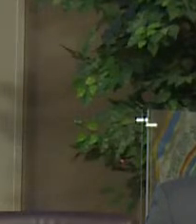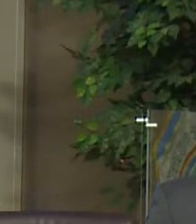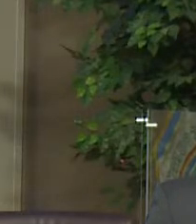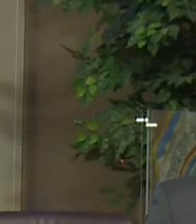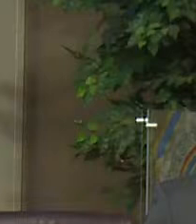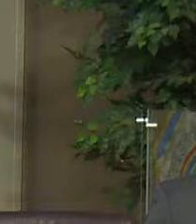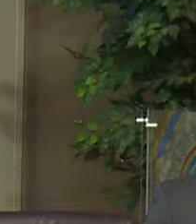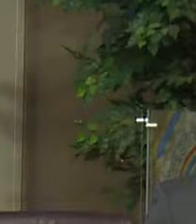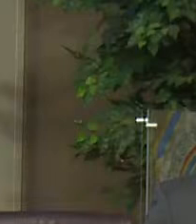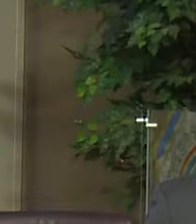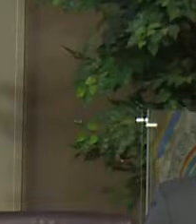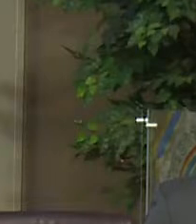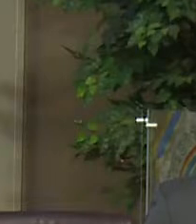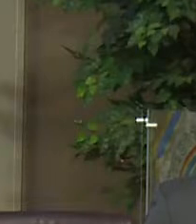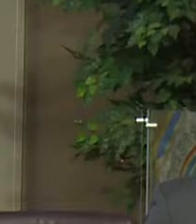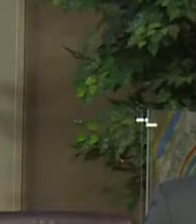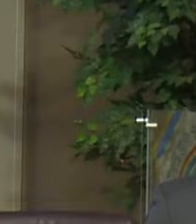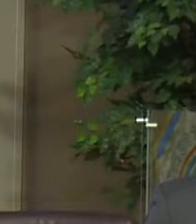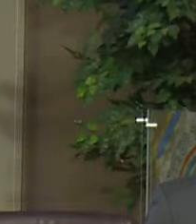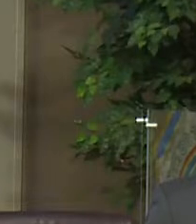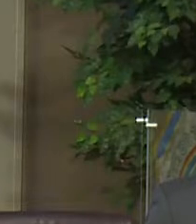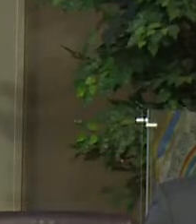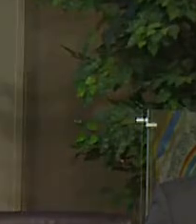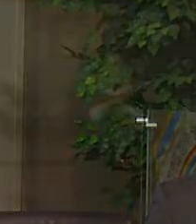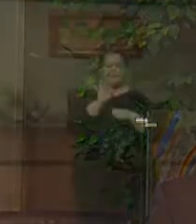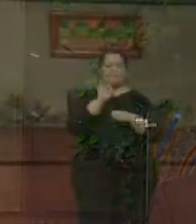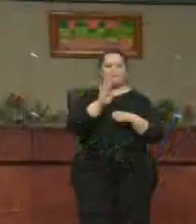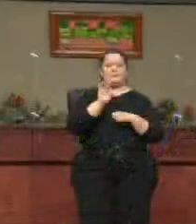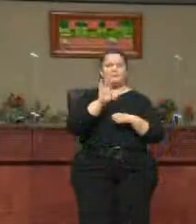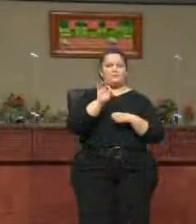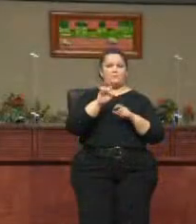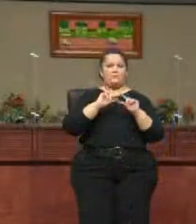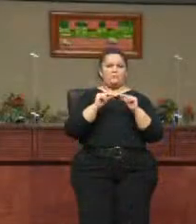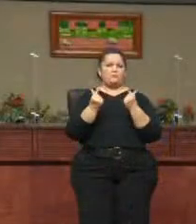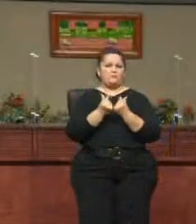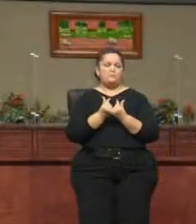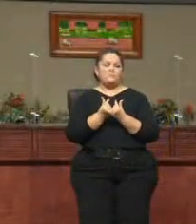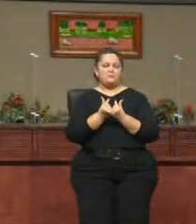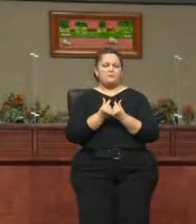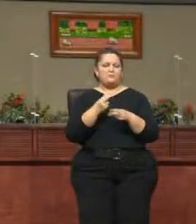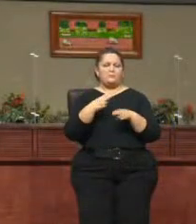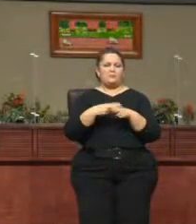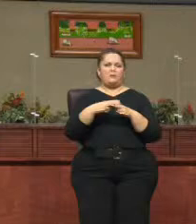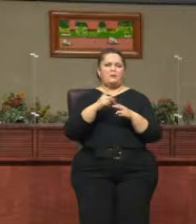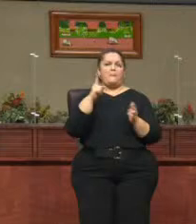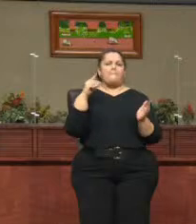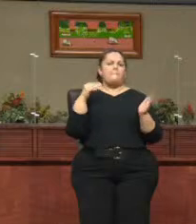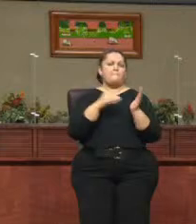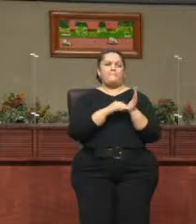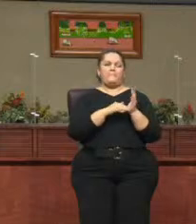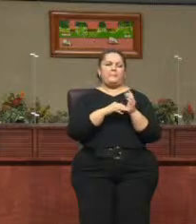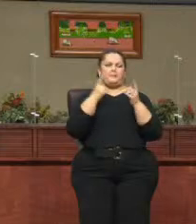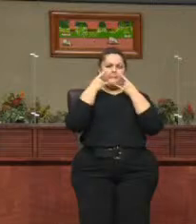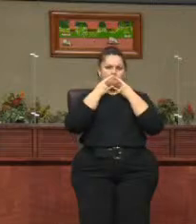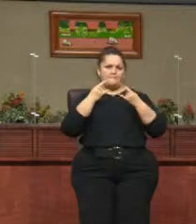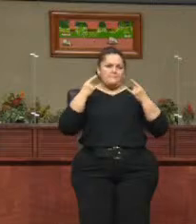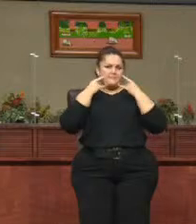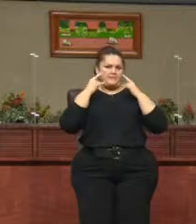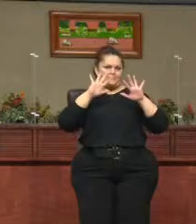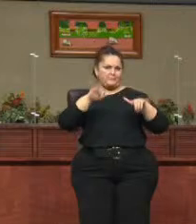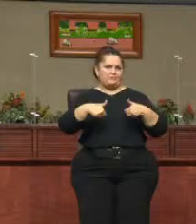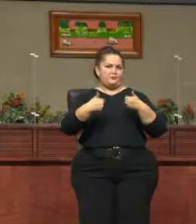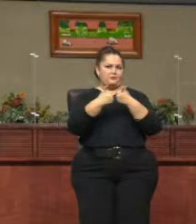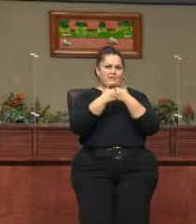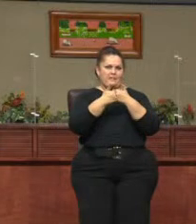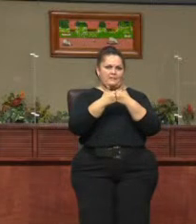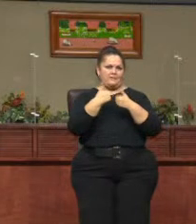congratulate the local Facebook group called Million Mask Challenge, We Need